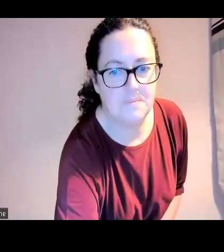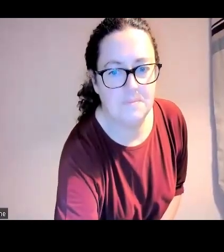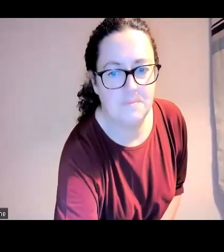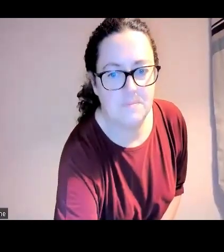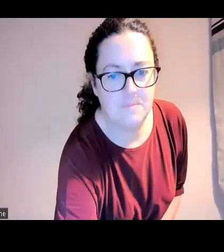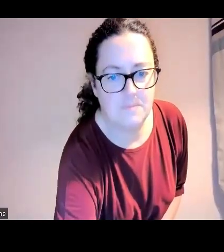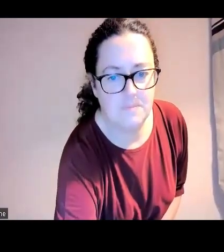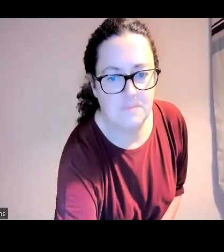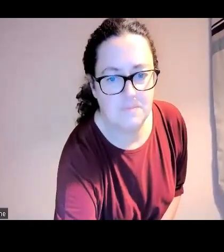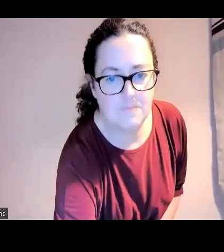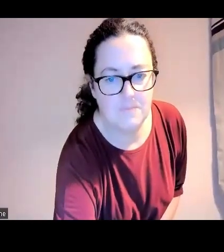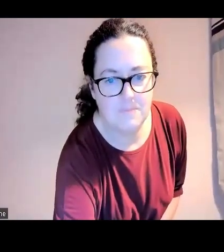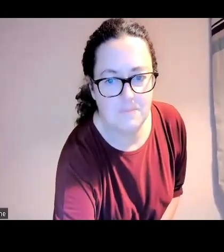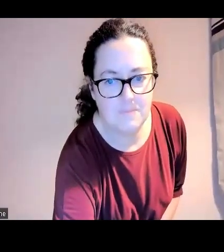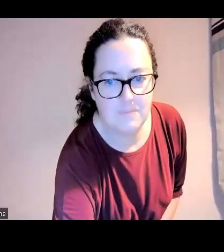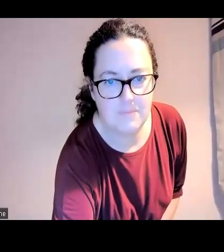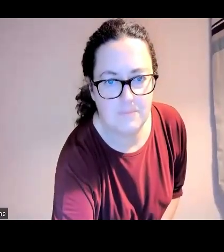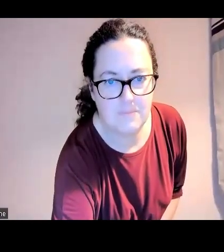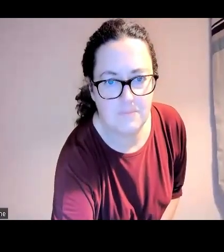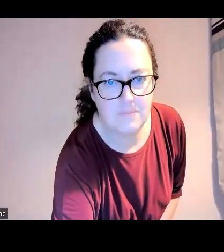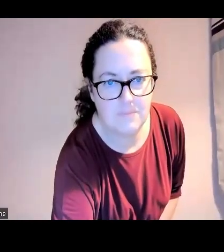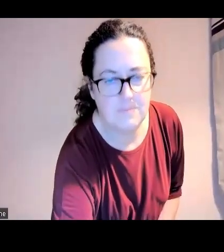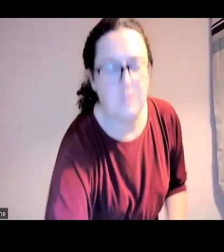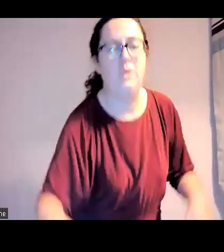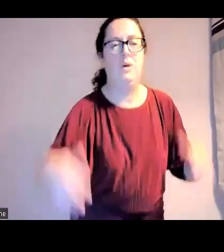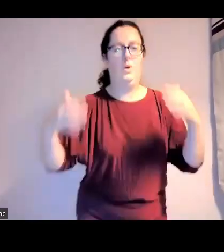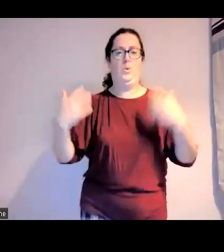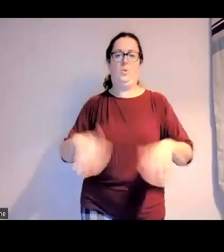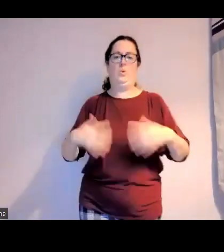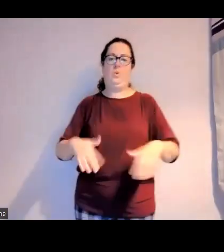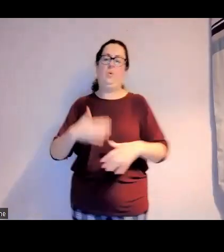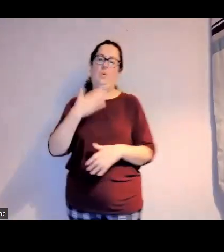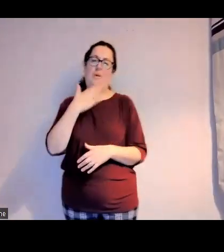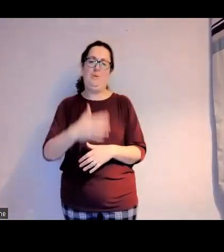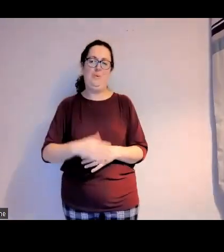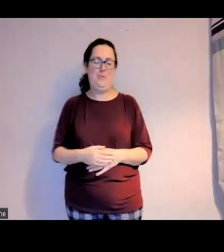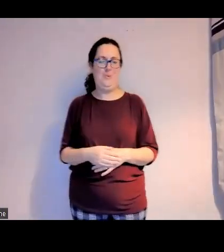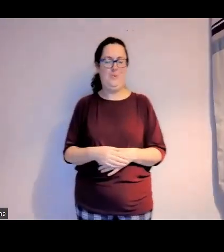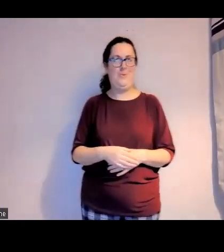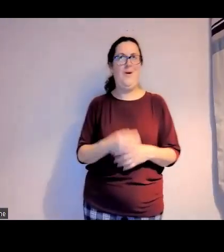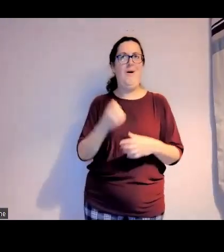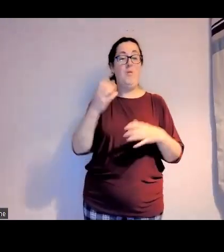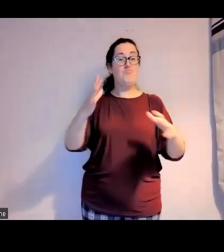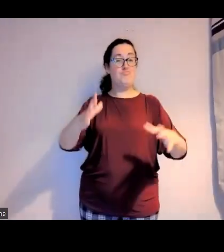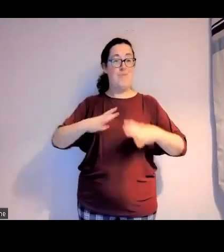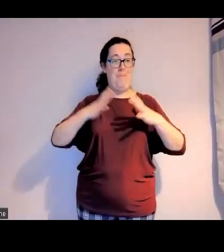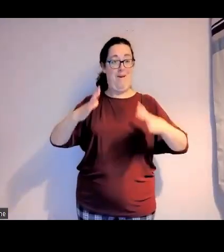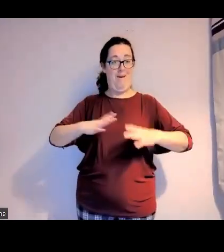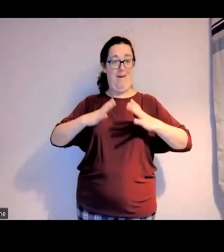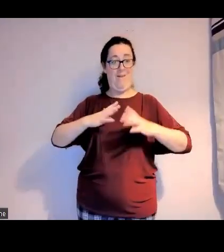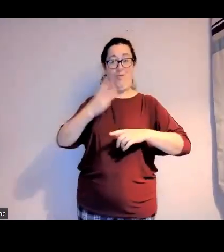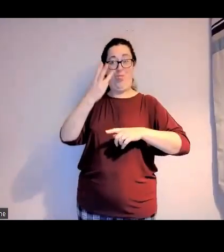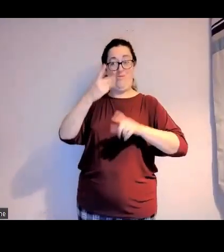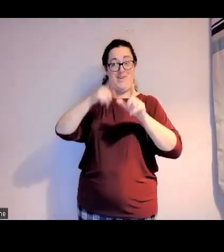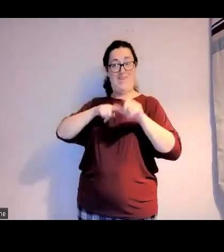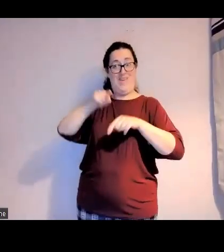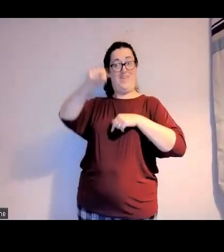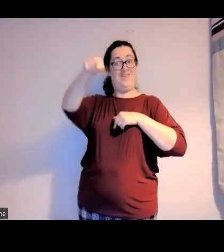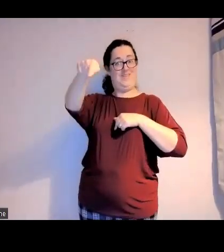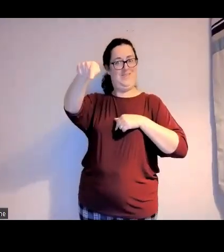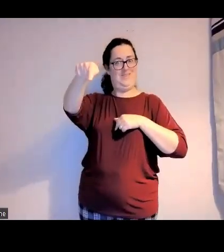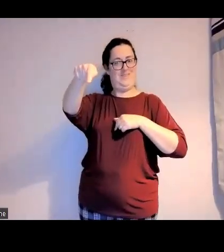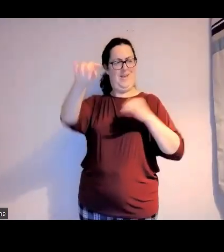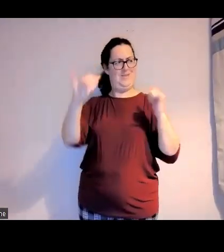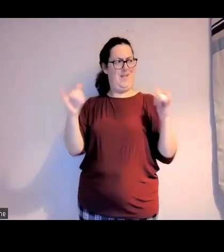Thank you so much, Appia. I love the idea of getting ready for celebrations for a big birthday 3 years in advance. I think